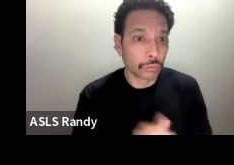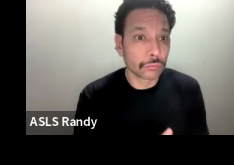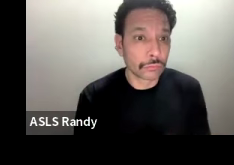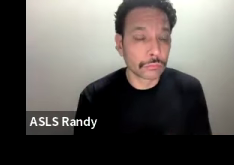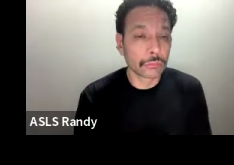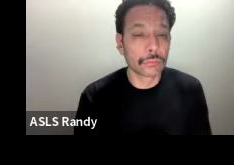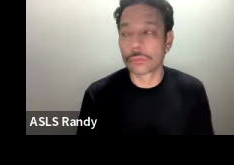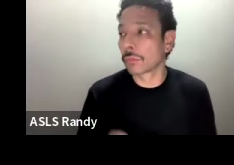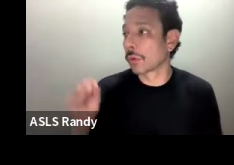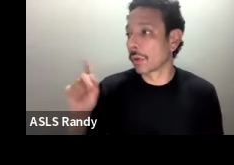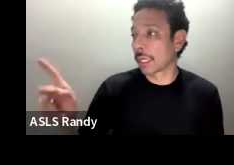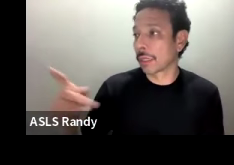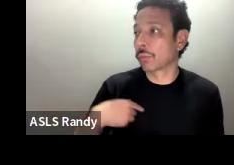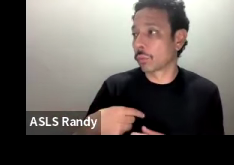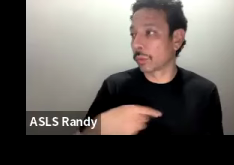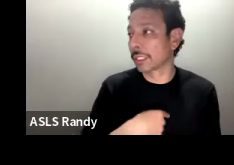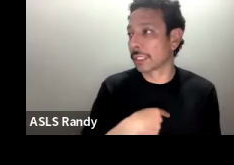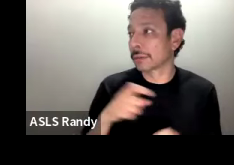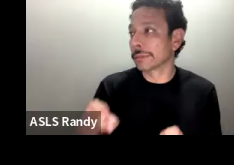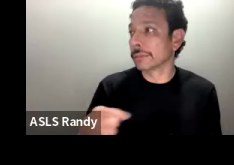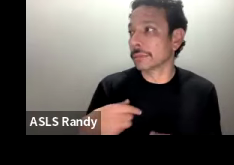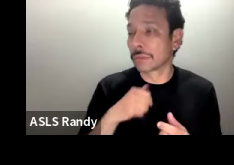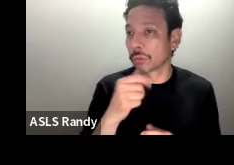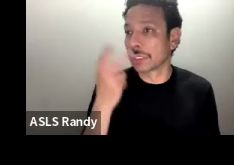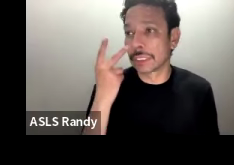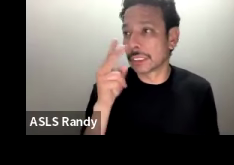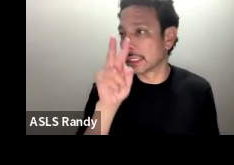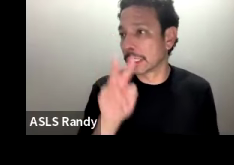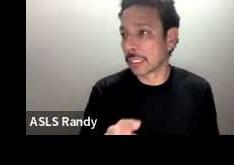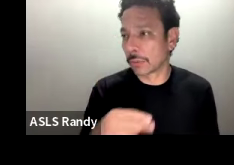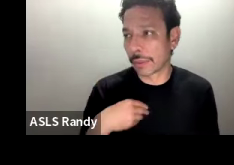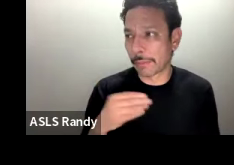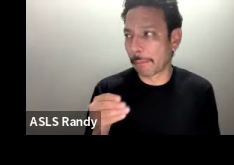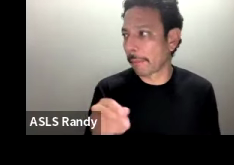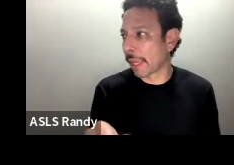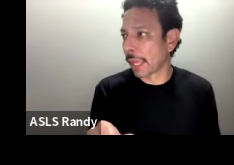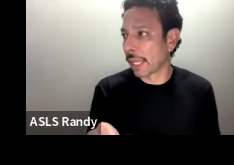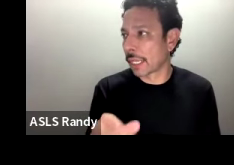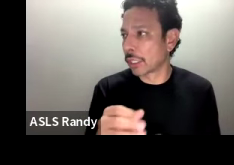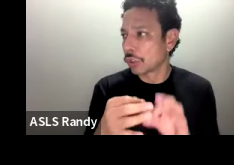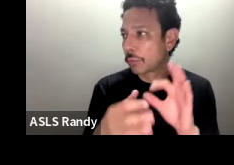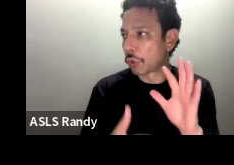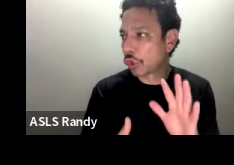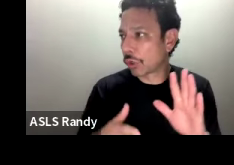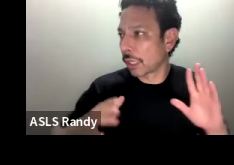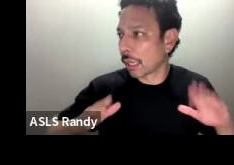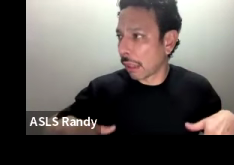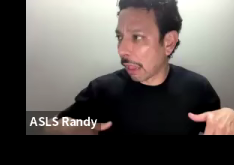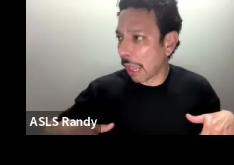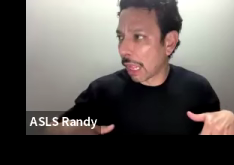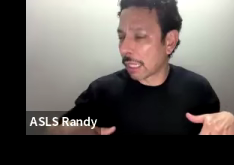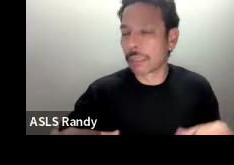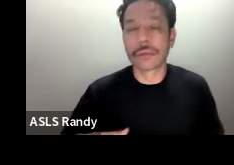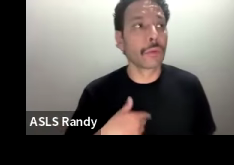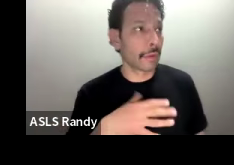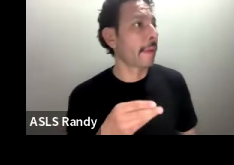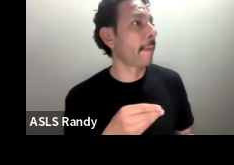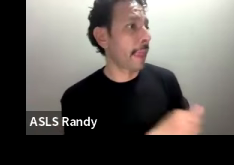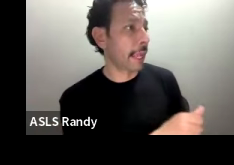Okay, so we're going to need to, I don't see whether we paid the interpreters yet, but We have